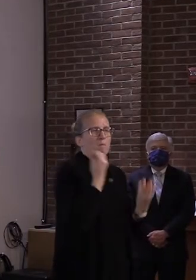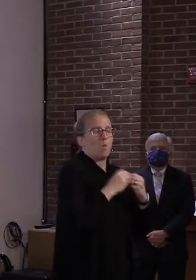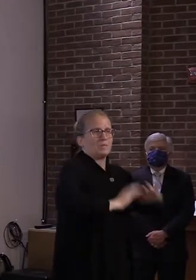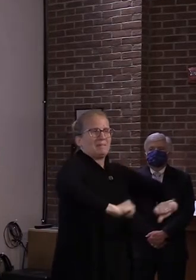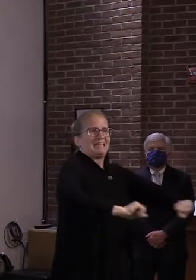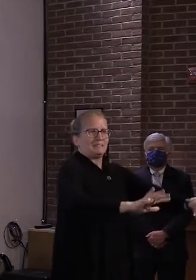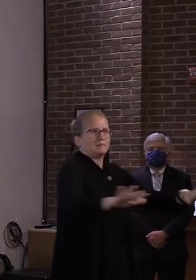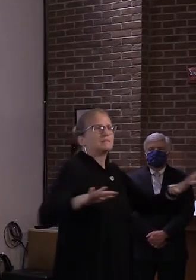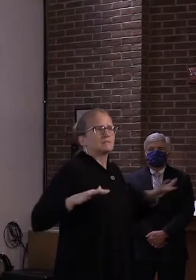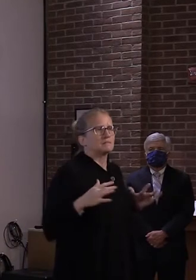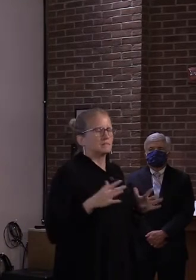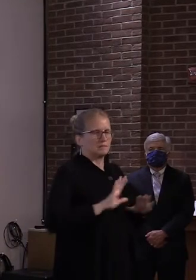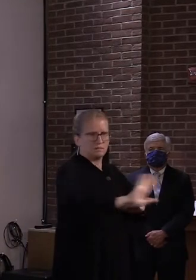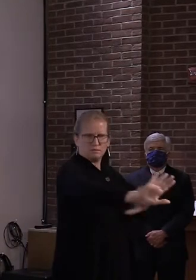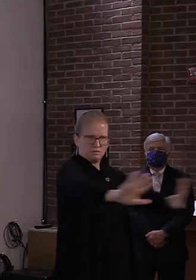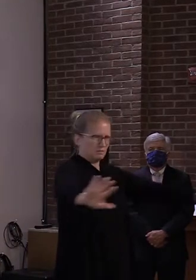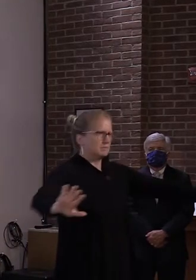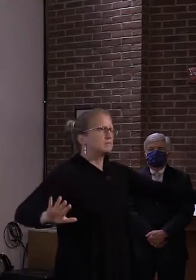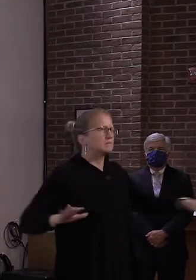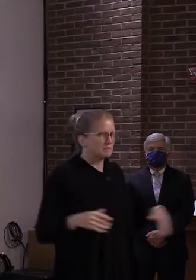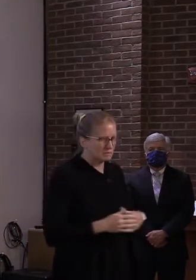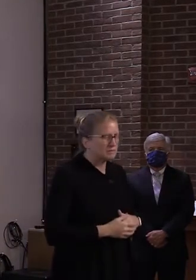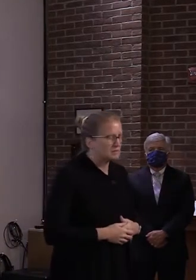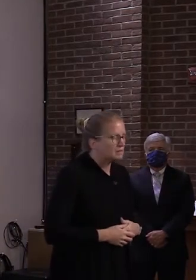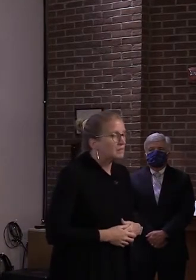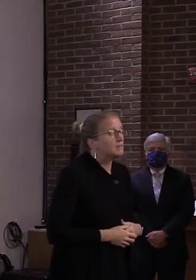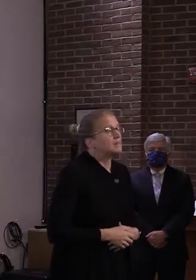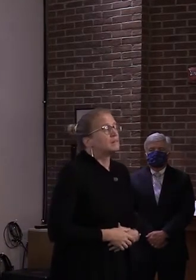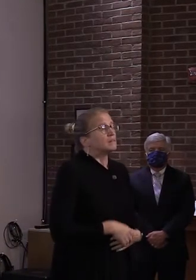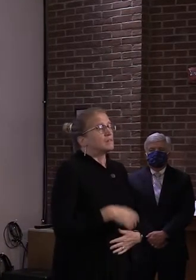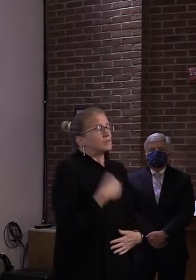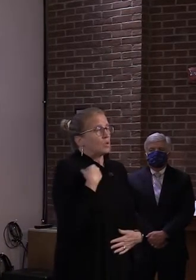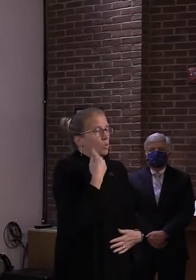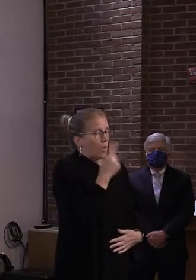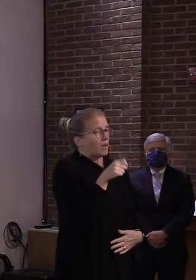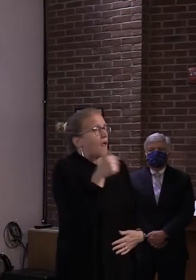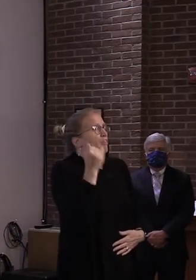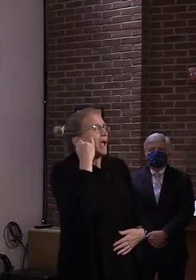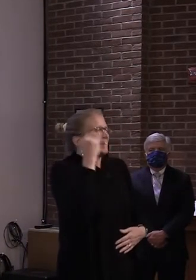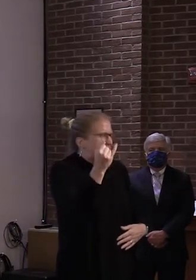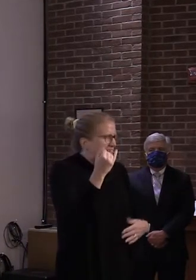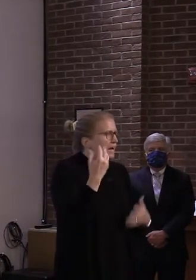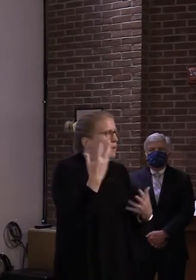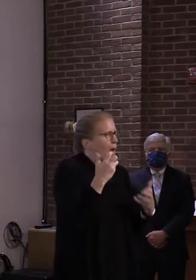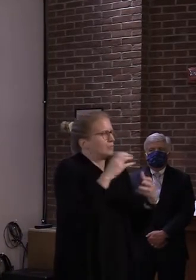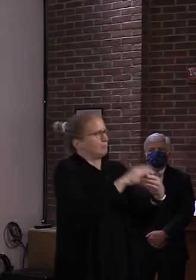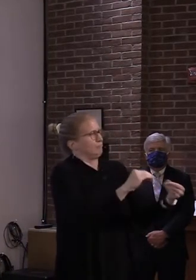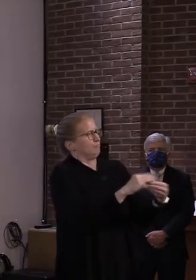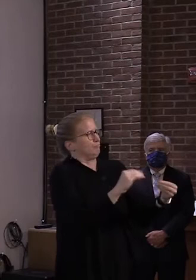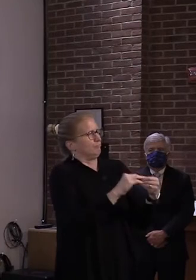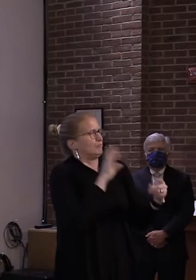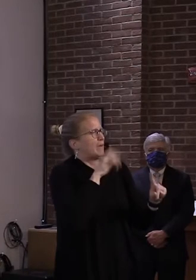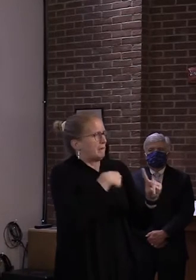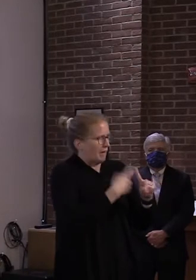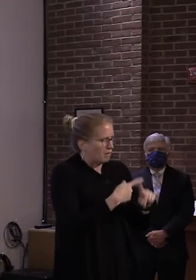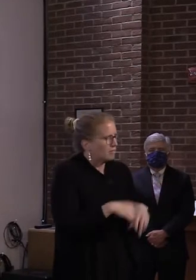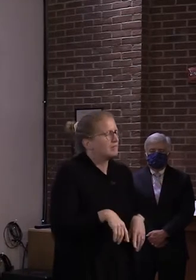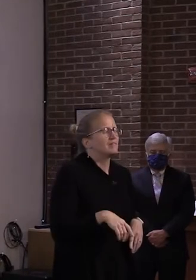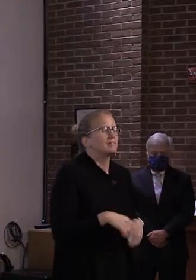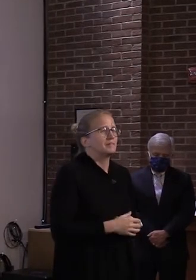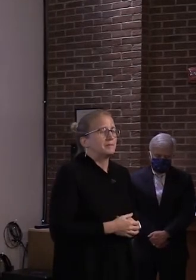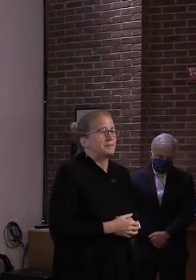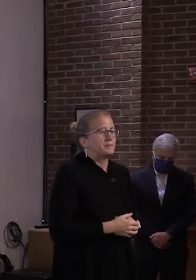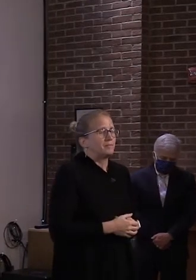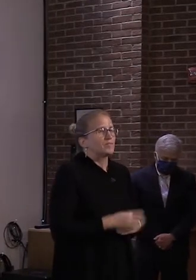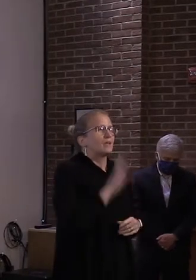There's one concept that I didn't invent that I'd like to present, and it's called managing your exposure budget.